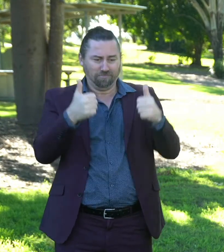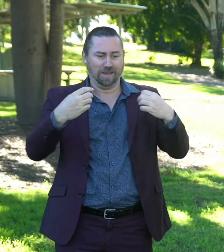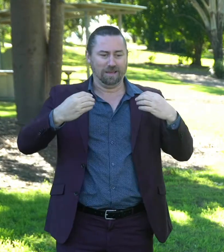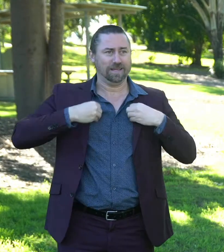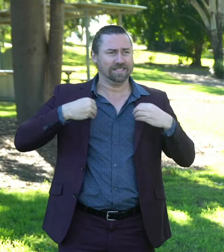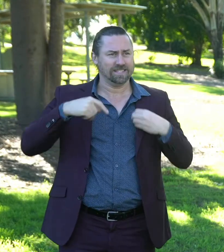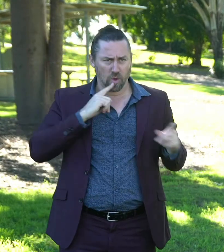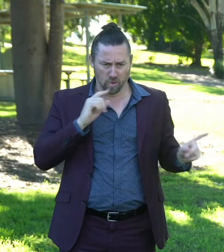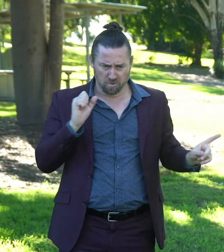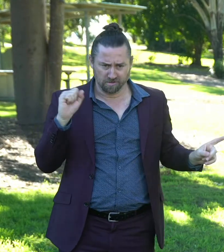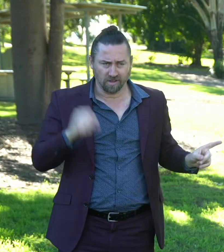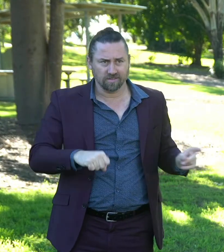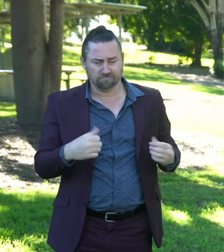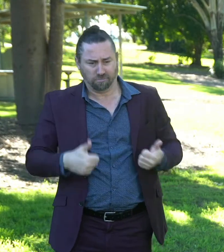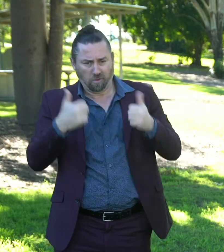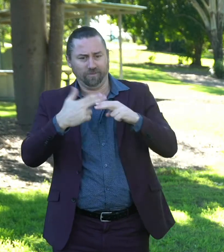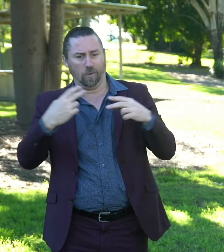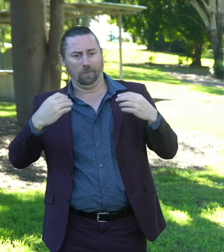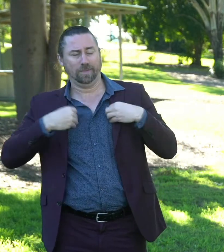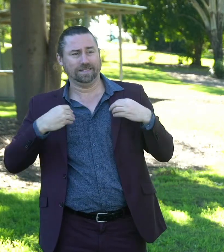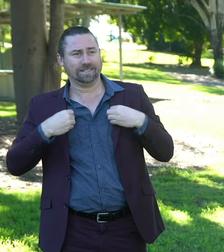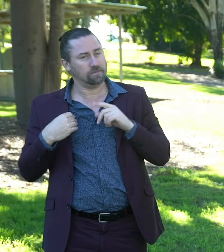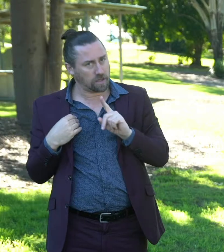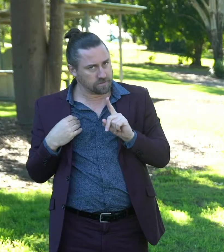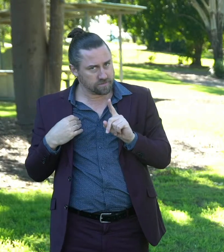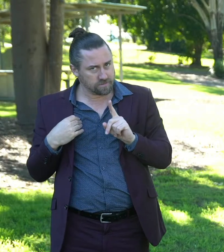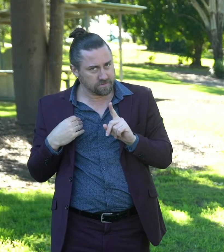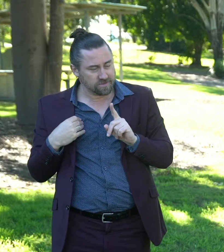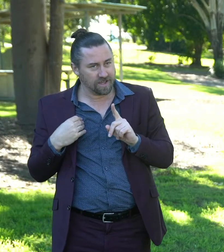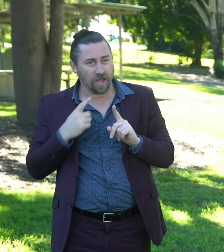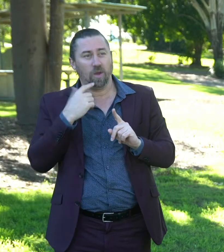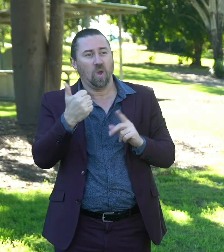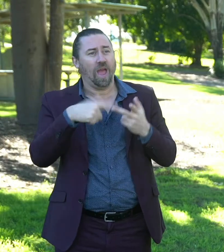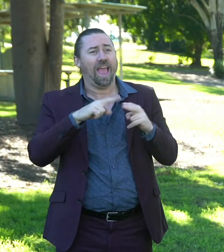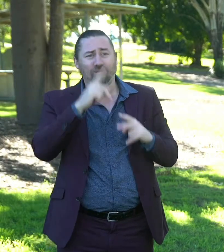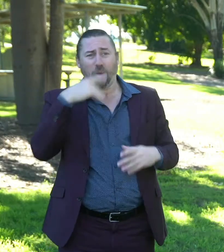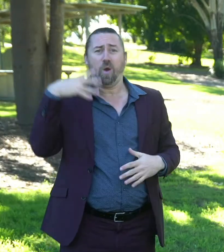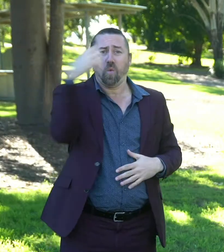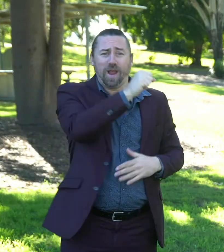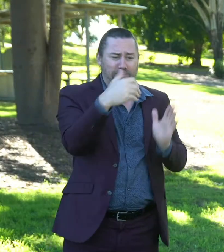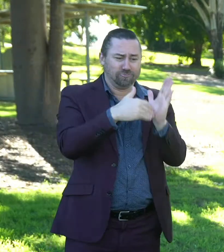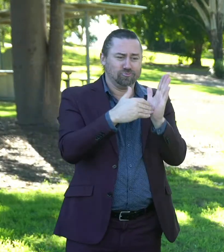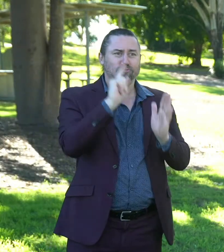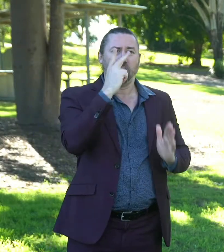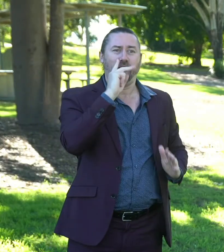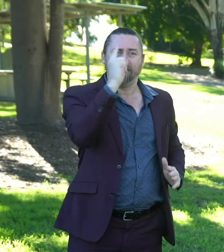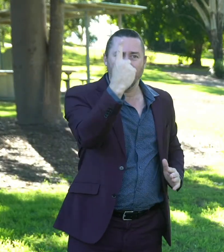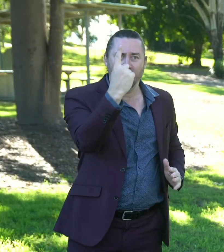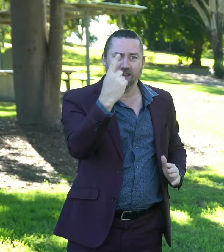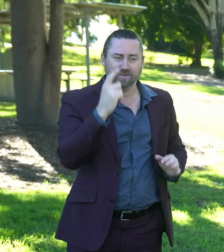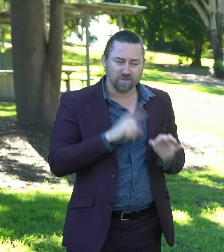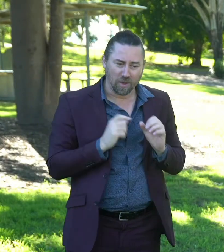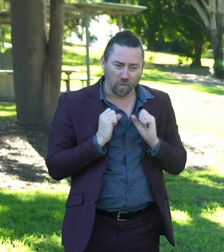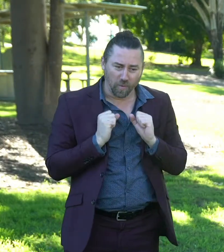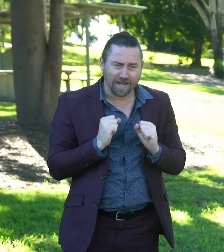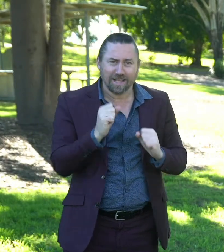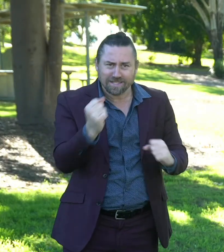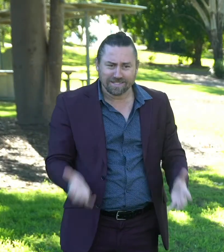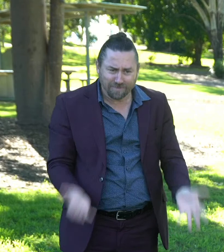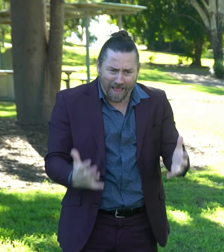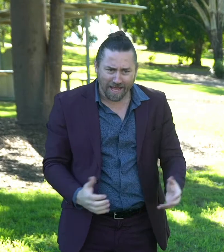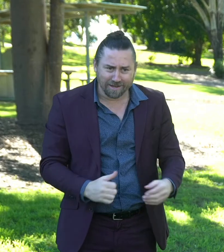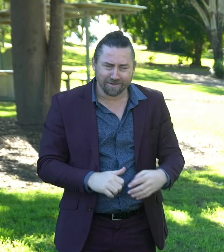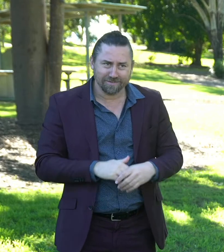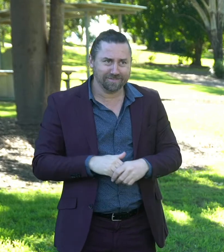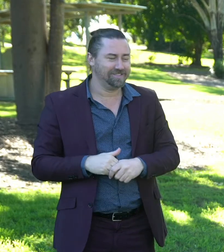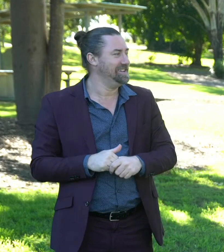it'd be a huge economic boost, but what would be great too is if our team wins tonight. So go hard. Can we ask how